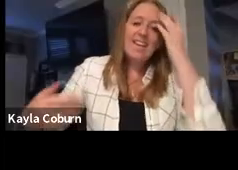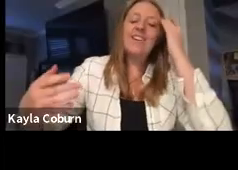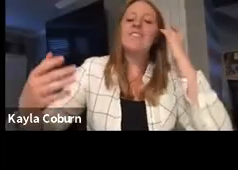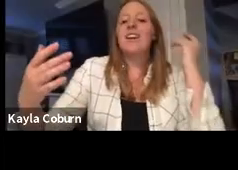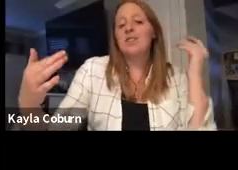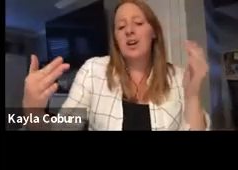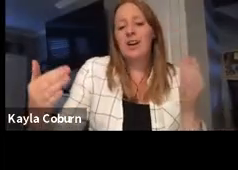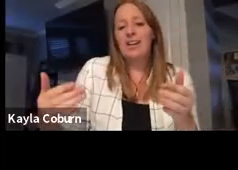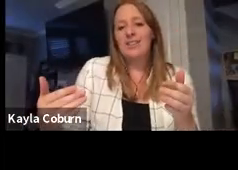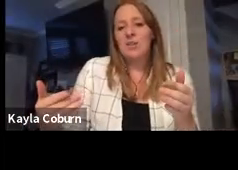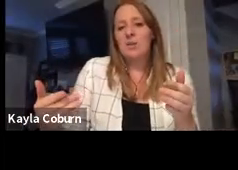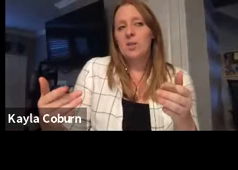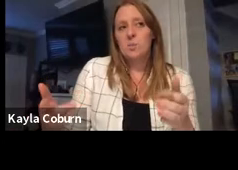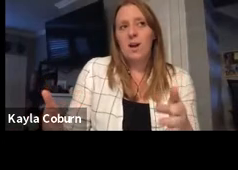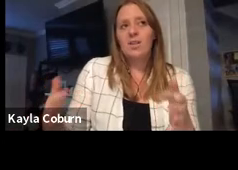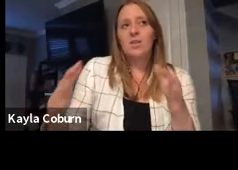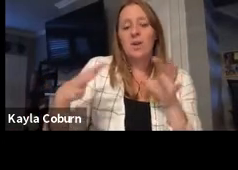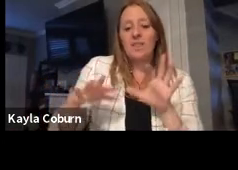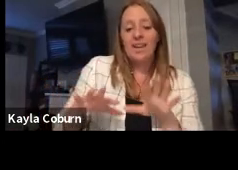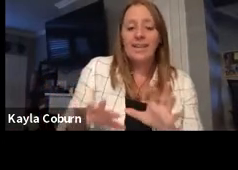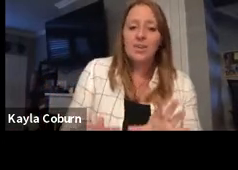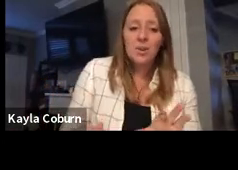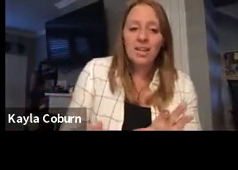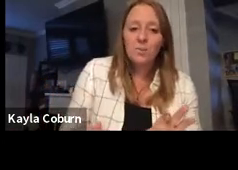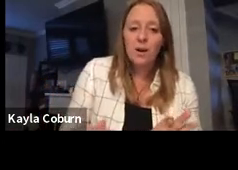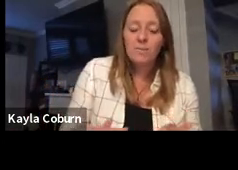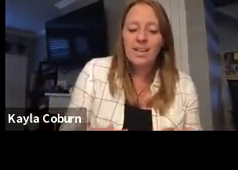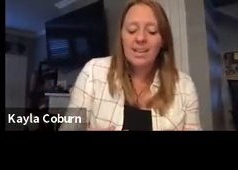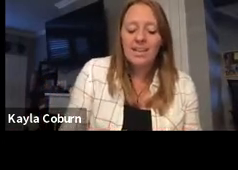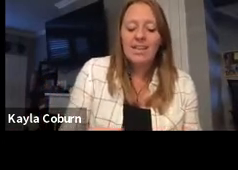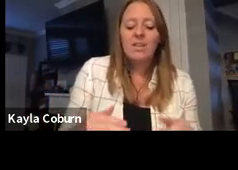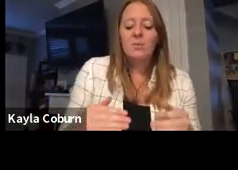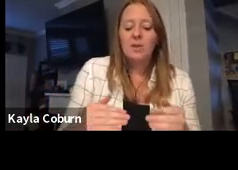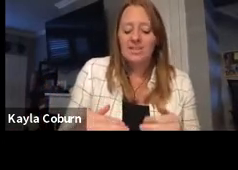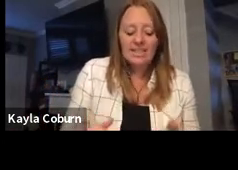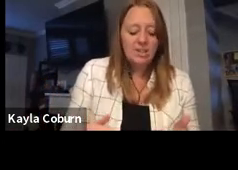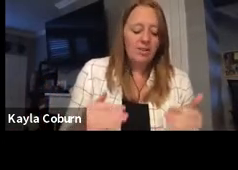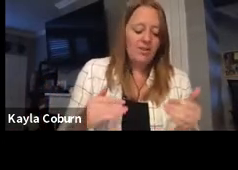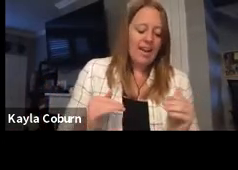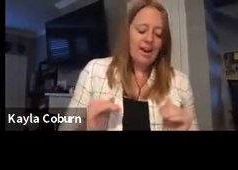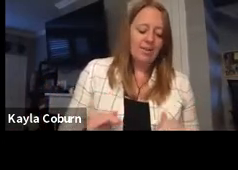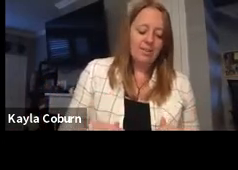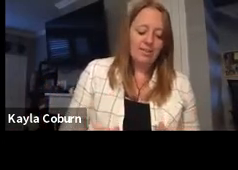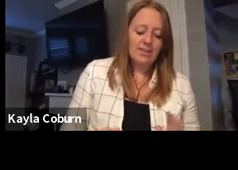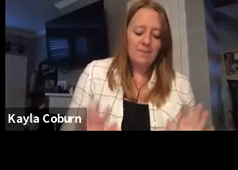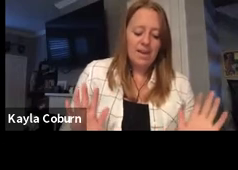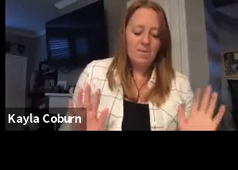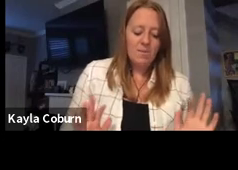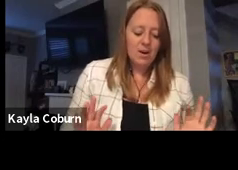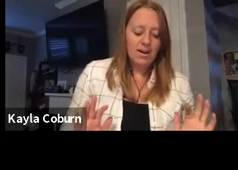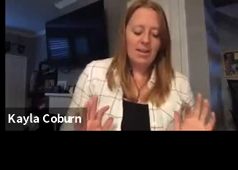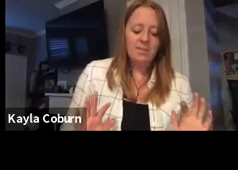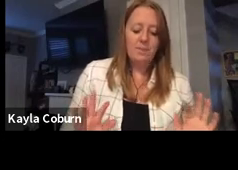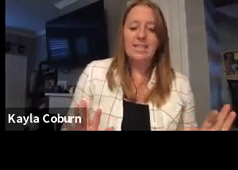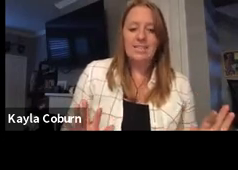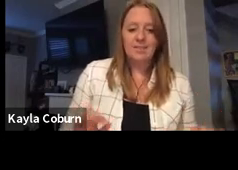then if they're starting to respond with the indirect prompting, you will continue to fade out to make it